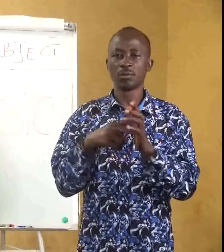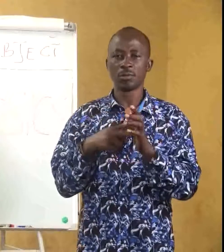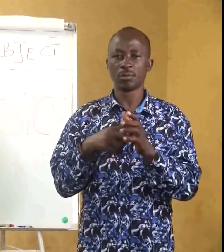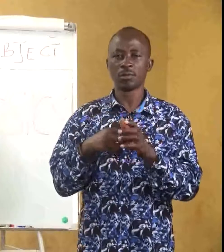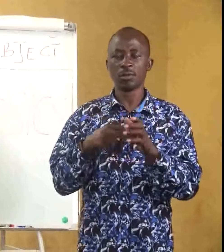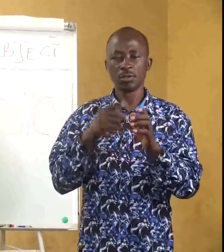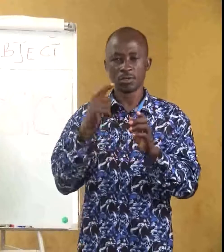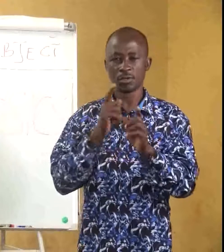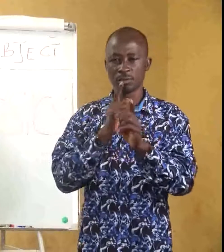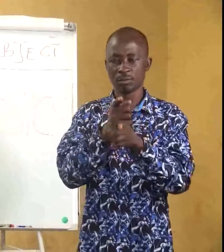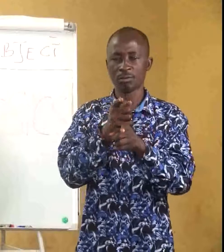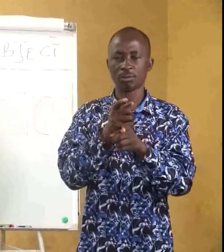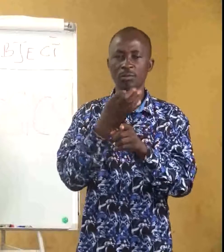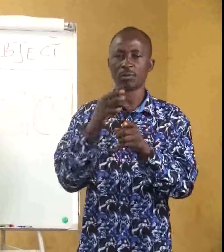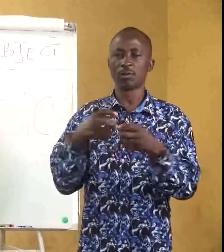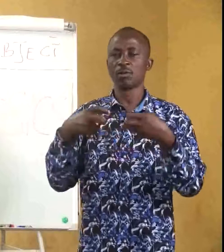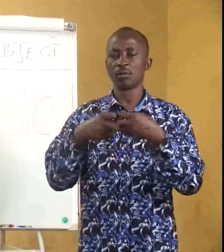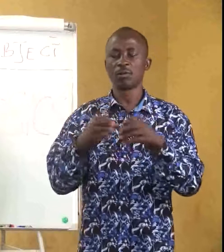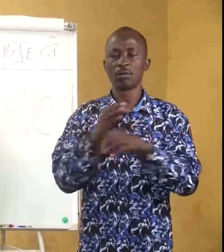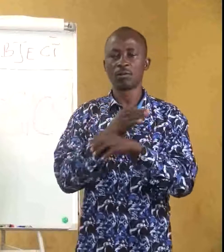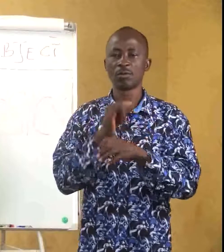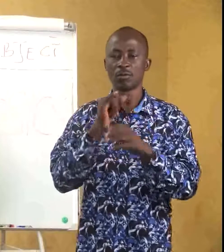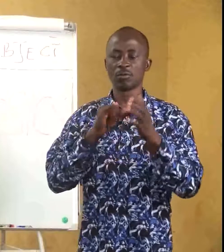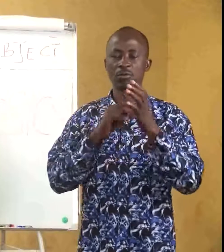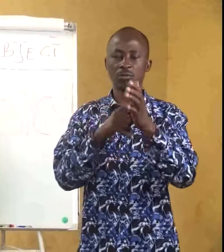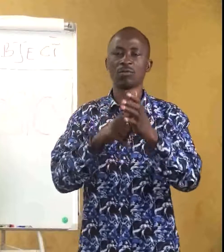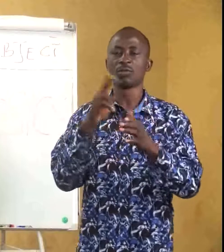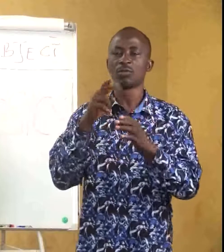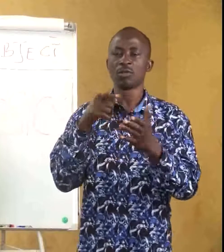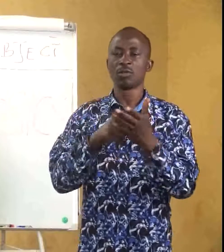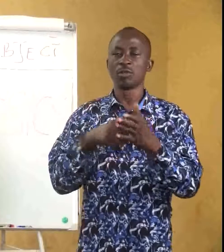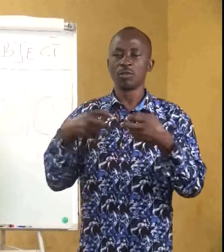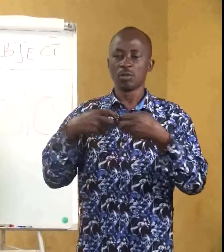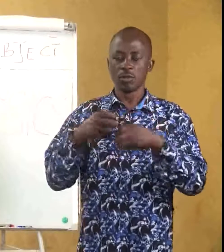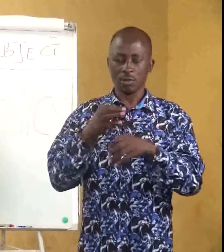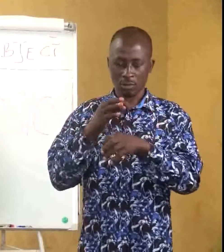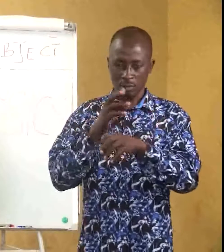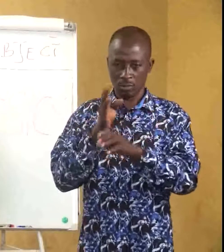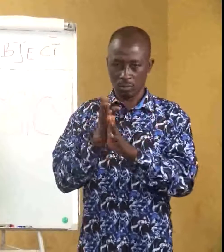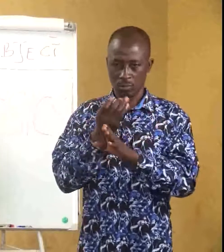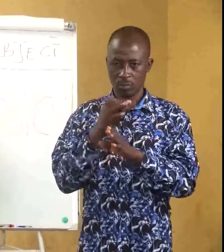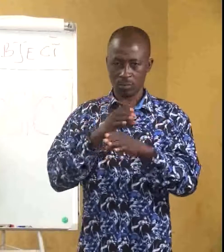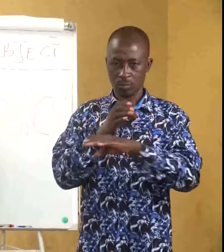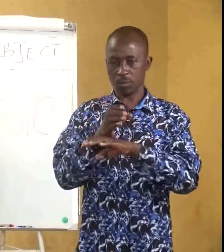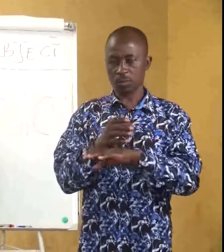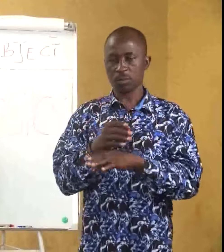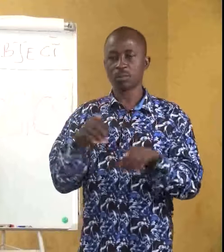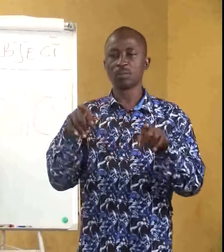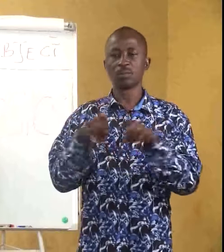is indicated using these electric lines of force. And also, these electric lines of